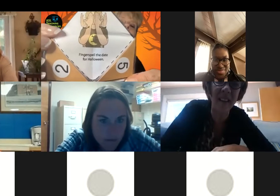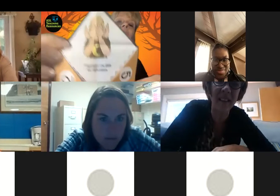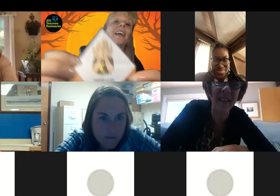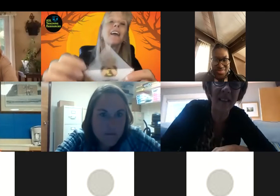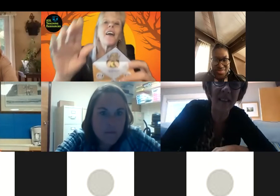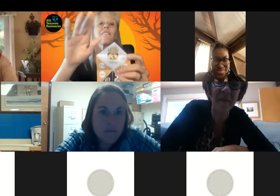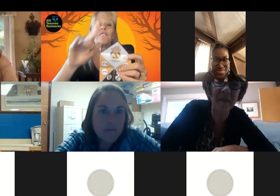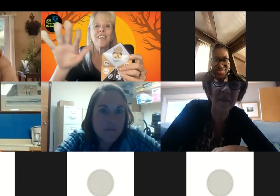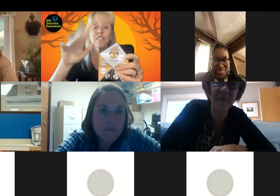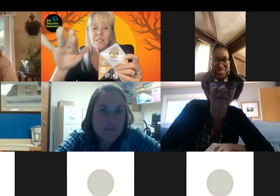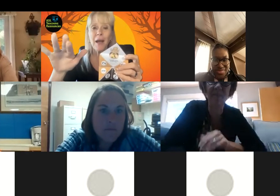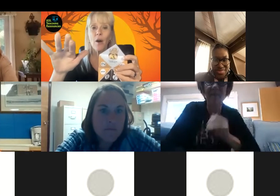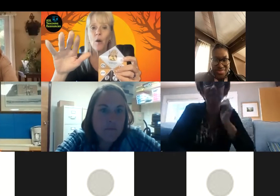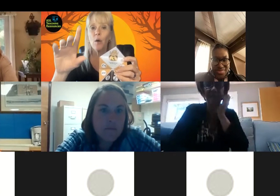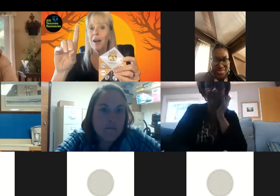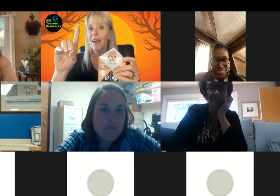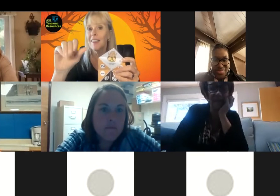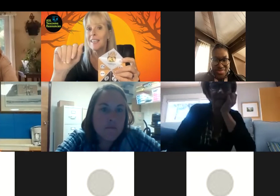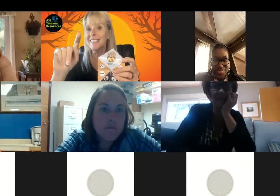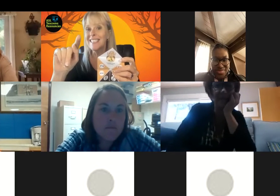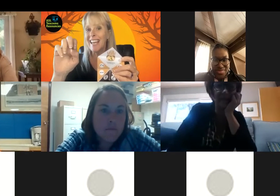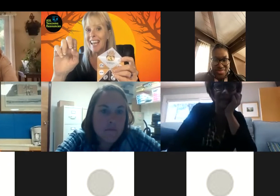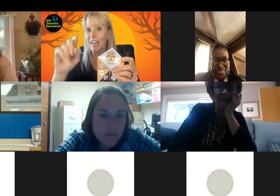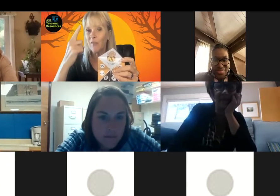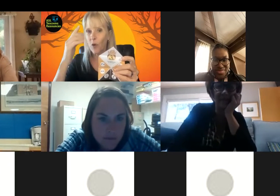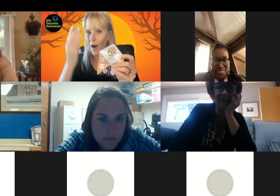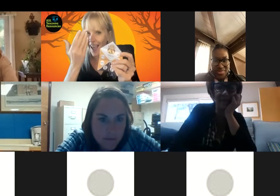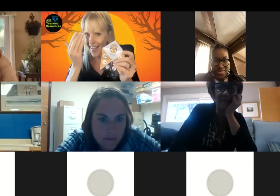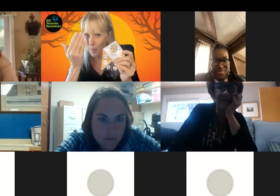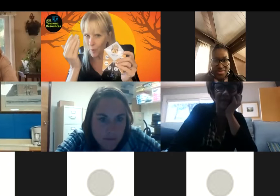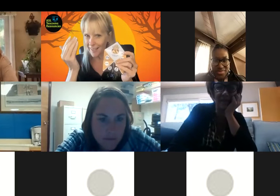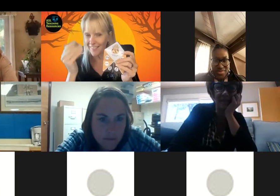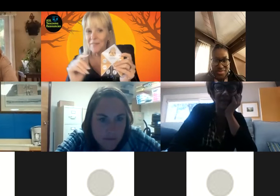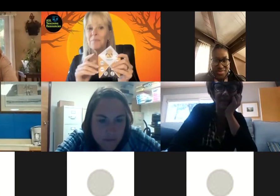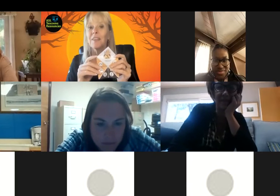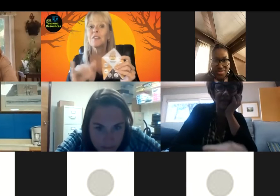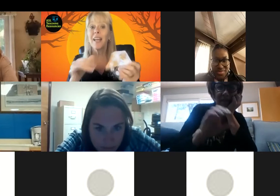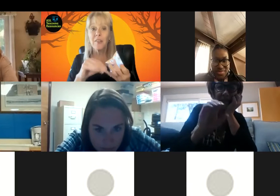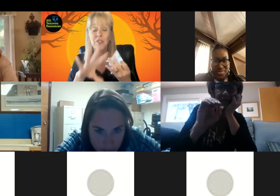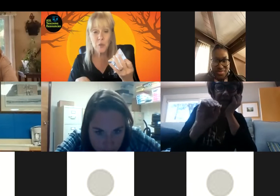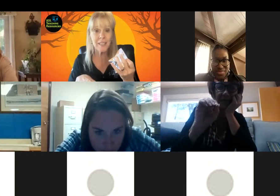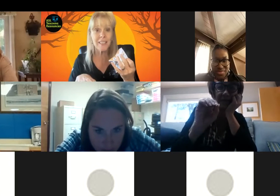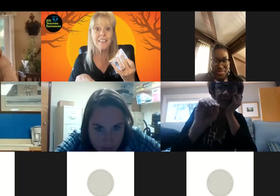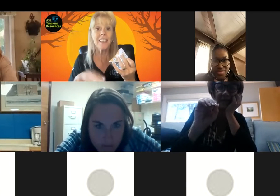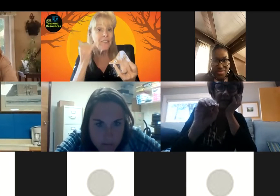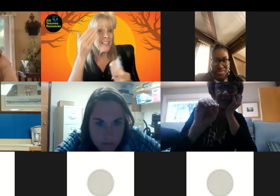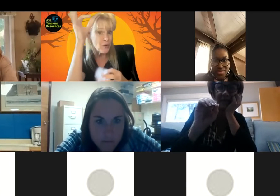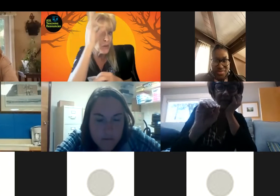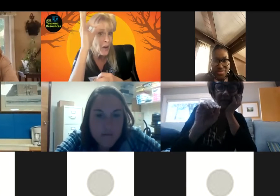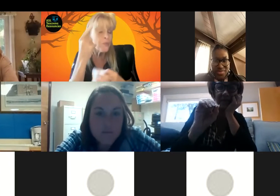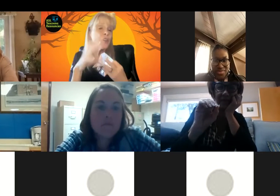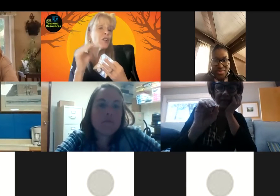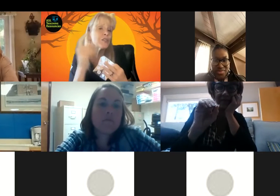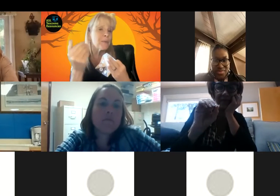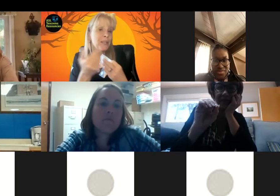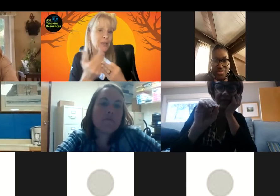cannot. Fingers spell the date for Halloween. So now the student, if they don't